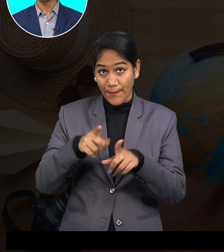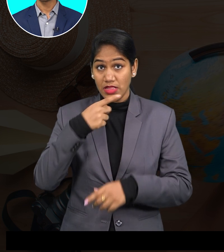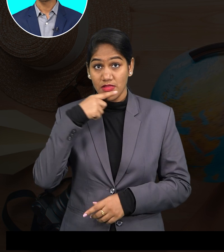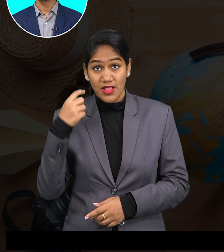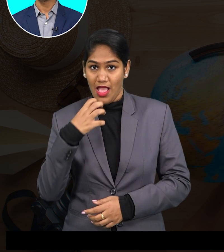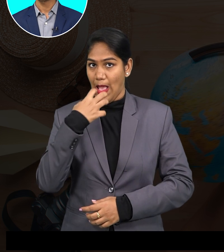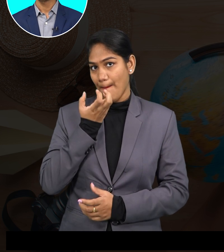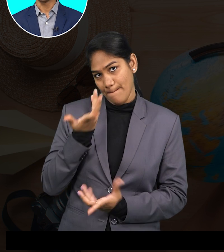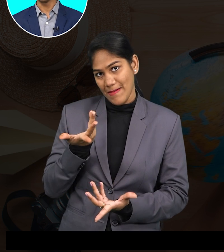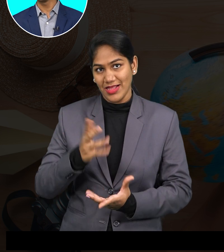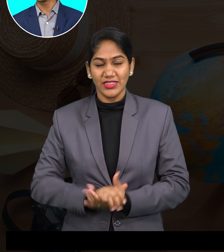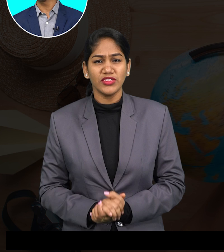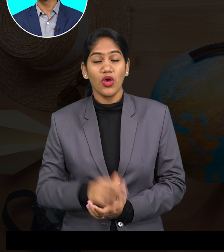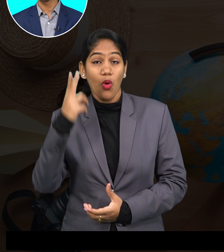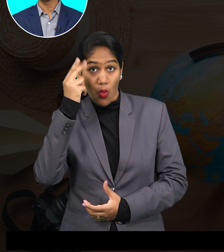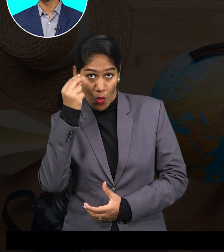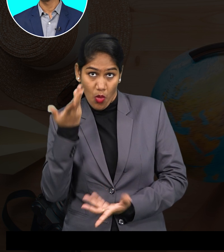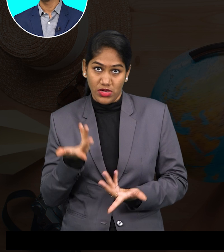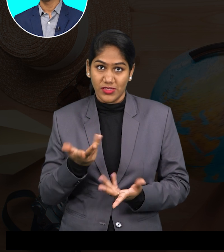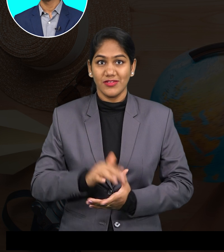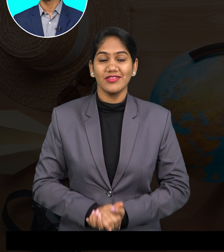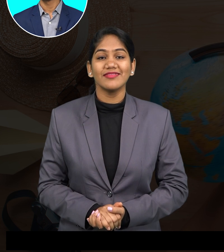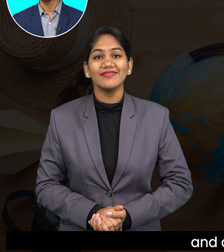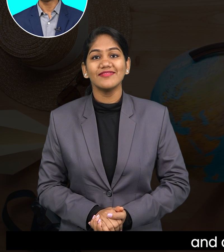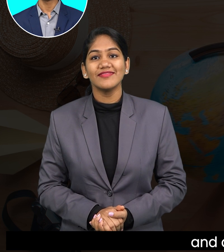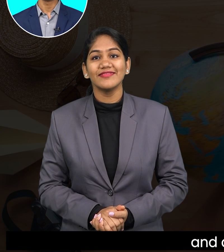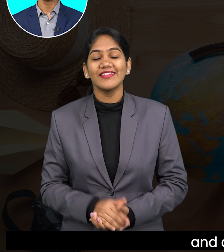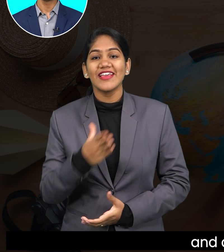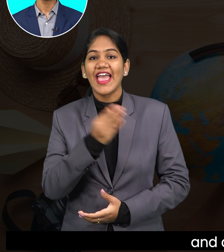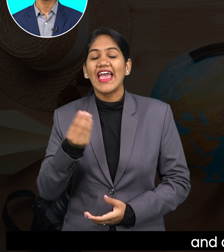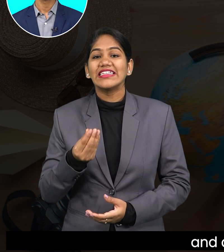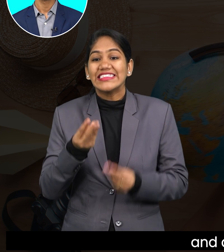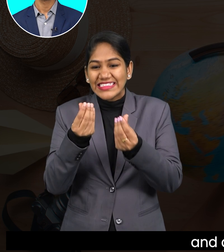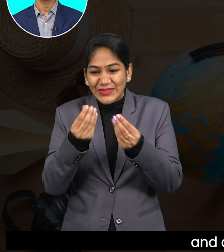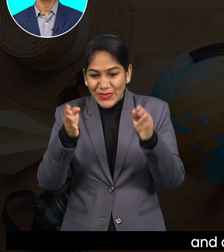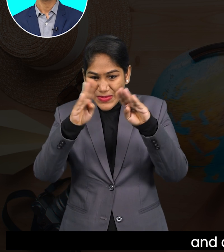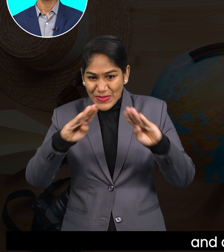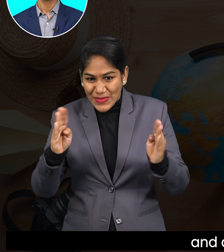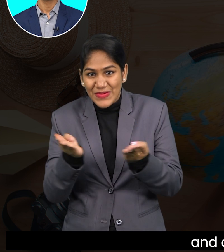apples, oranges, and an earthen pitcher.